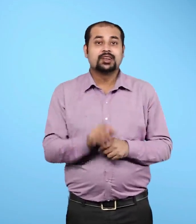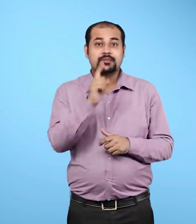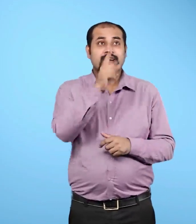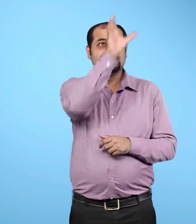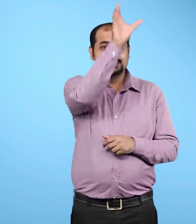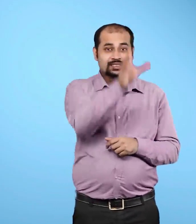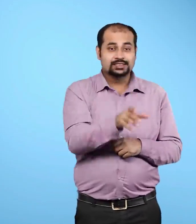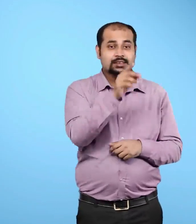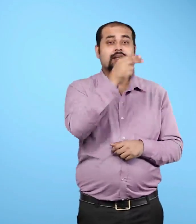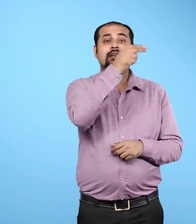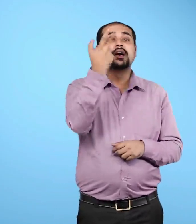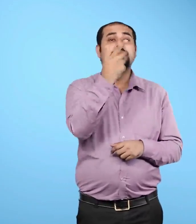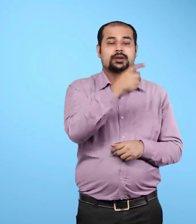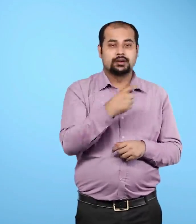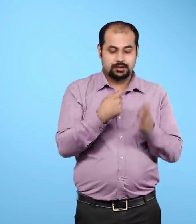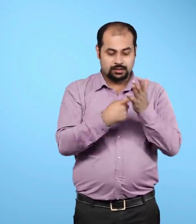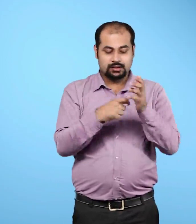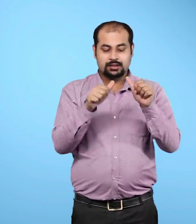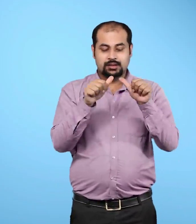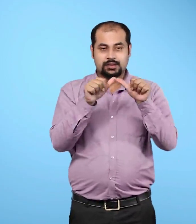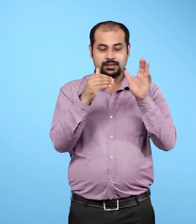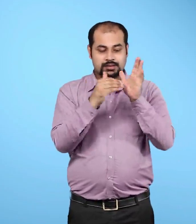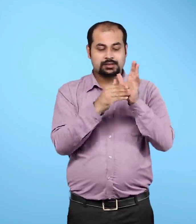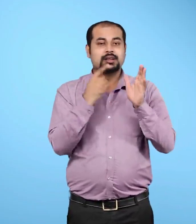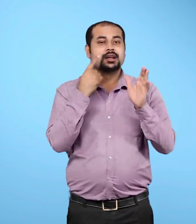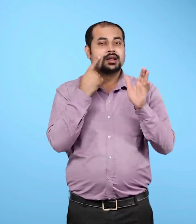First row, column 1, Razia.